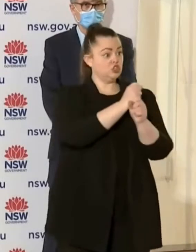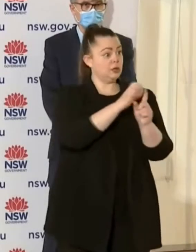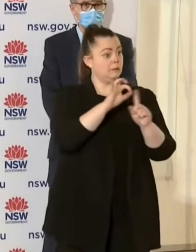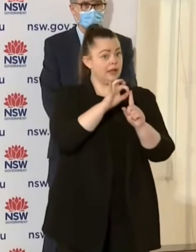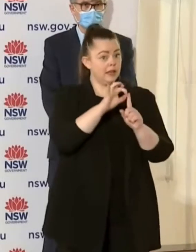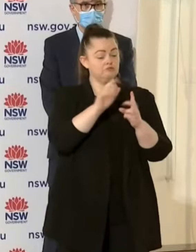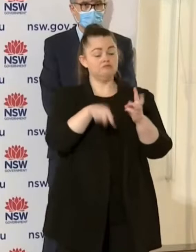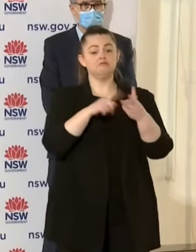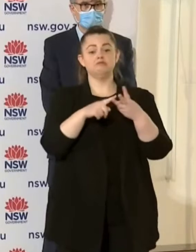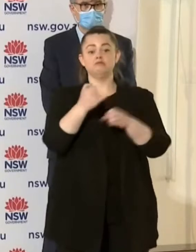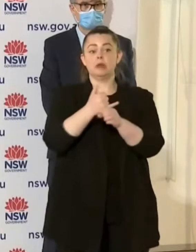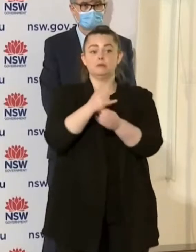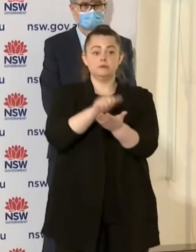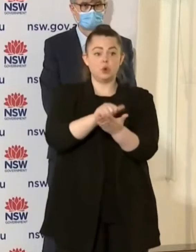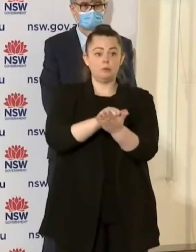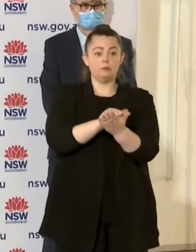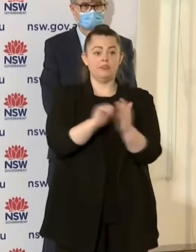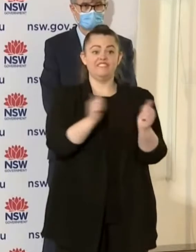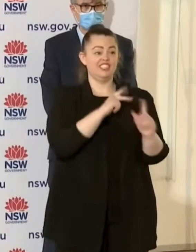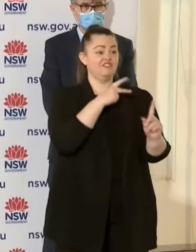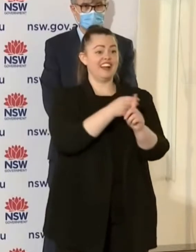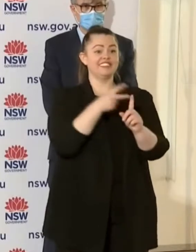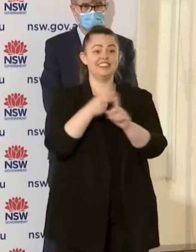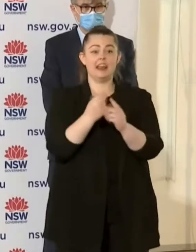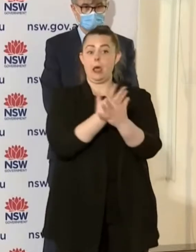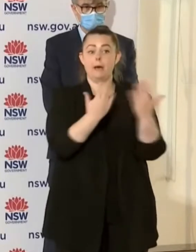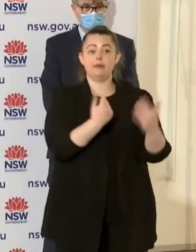pharmacists vaccinated